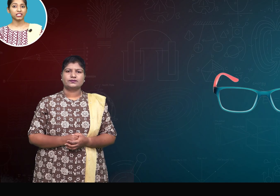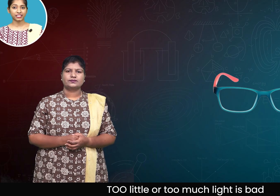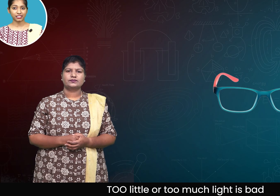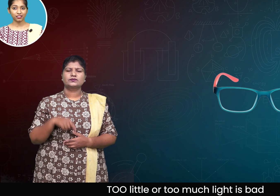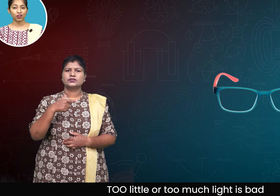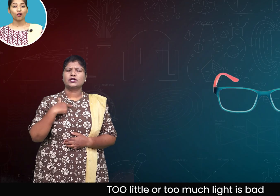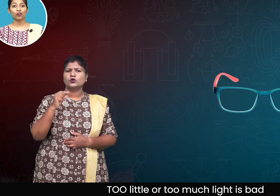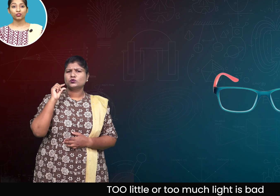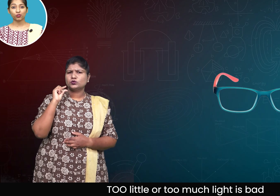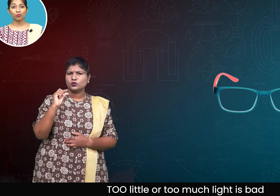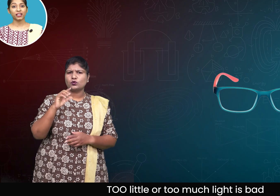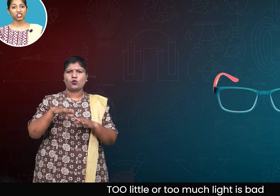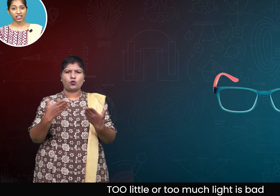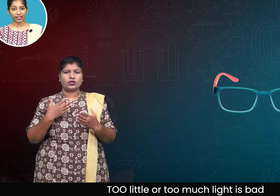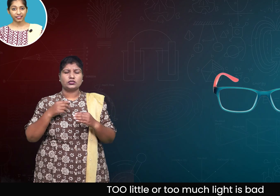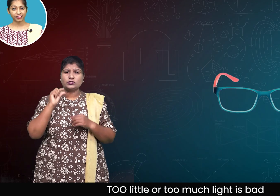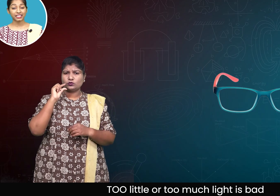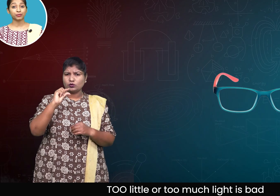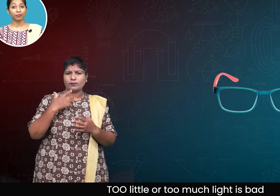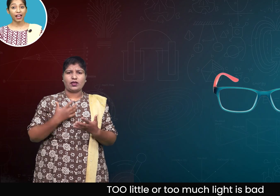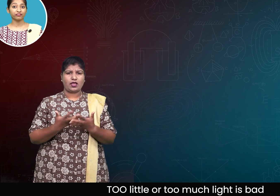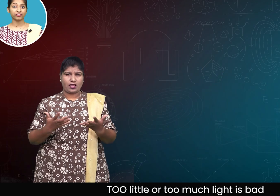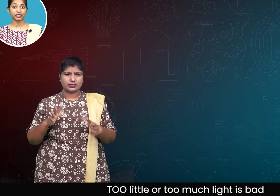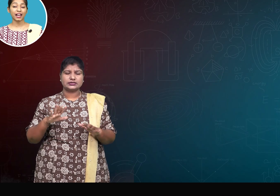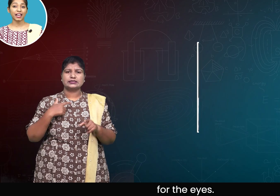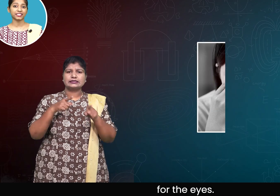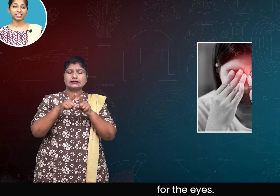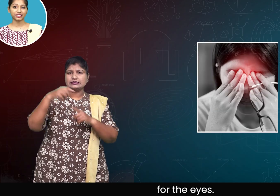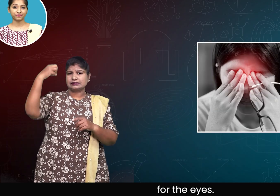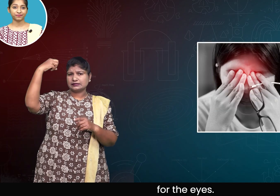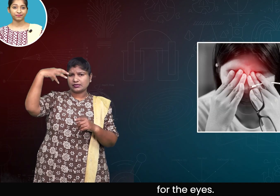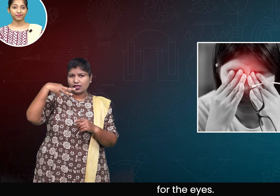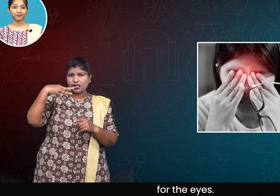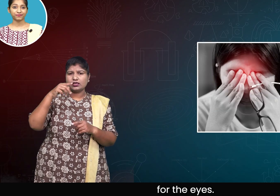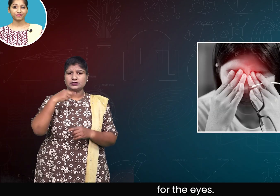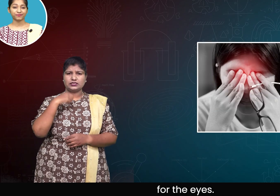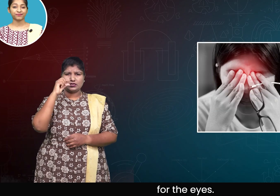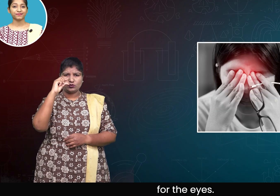Too little or too much light is bad for the eyes.